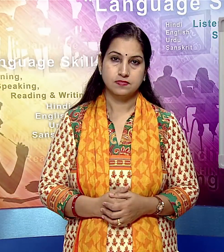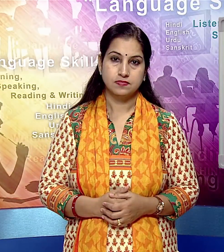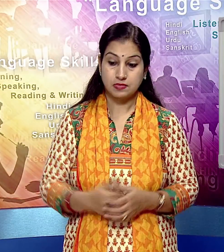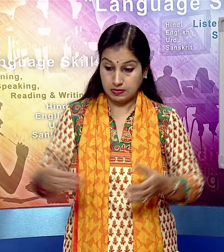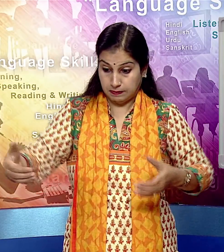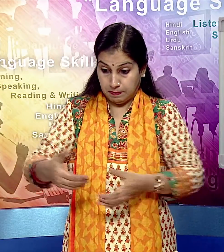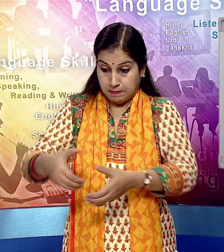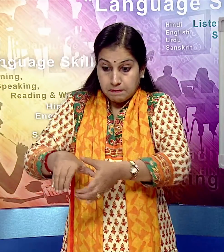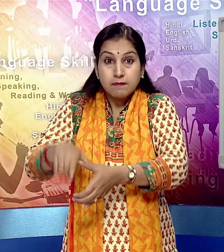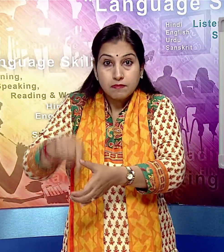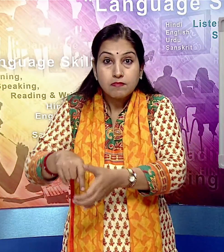pressure cooker is costly